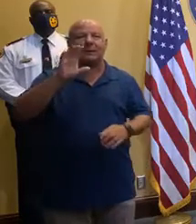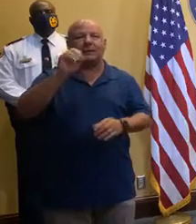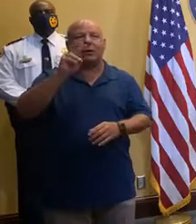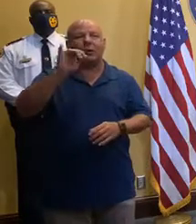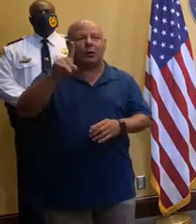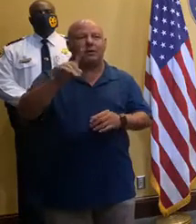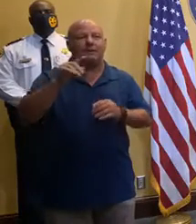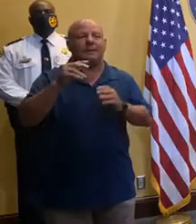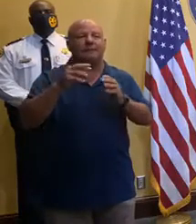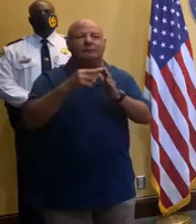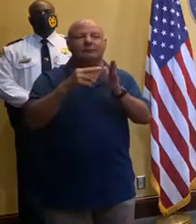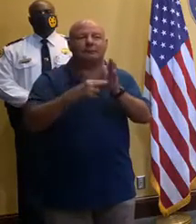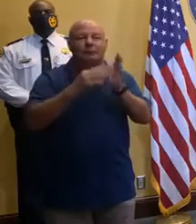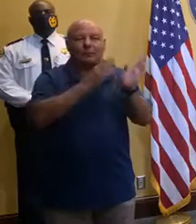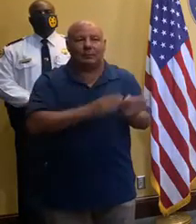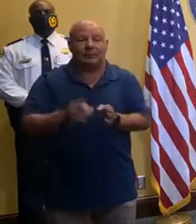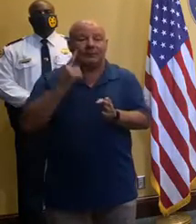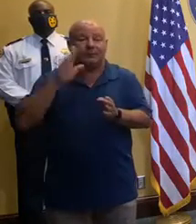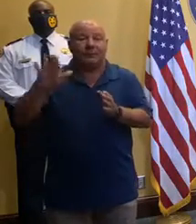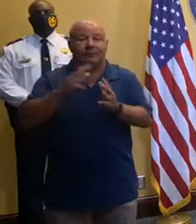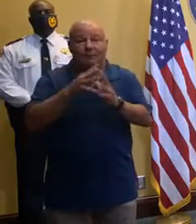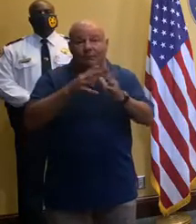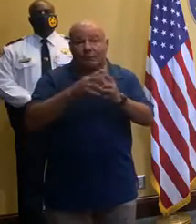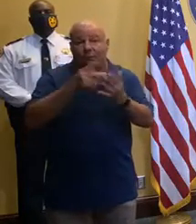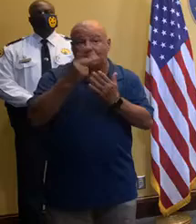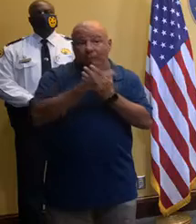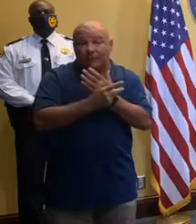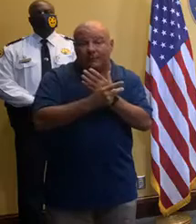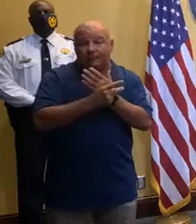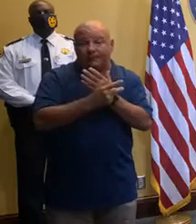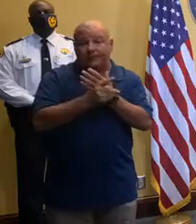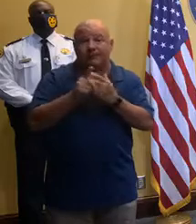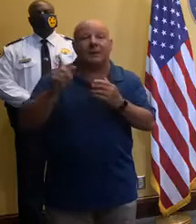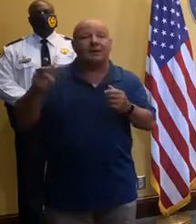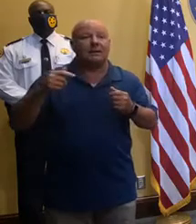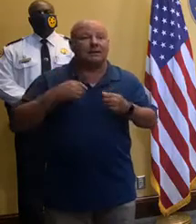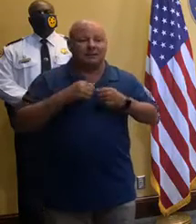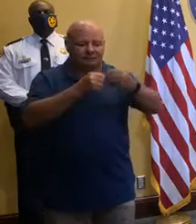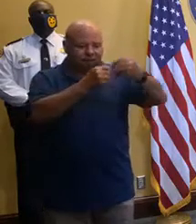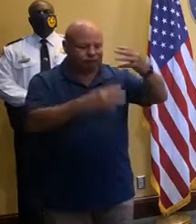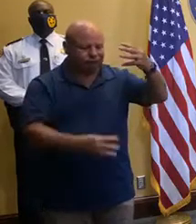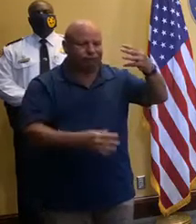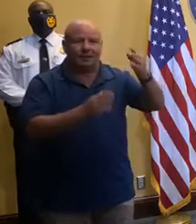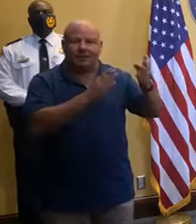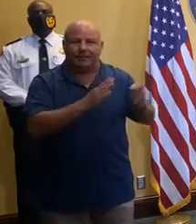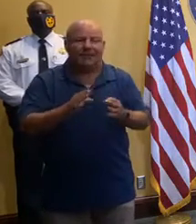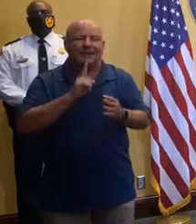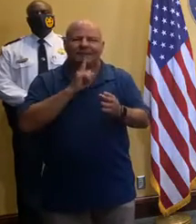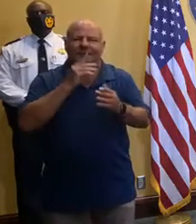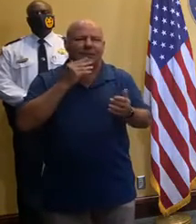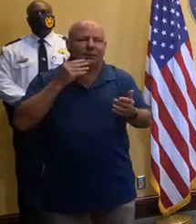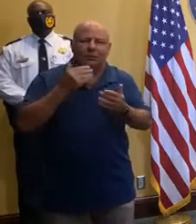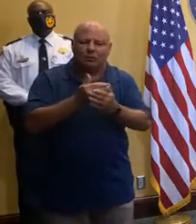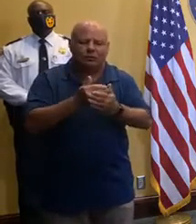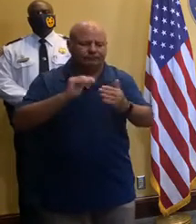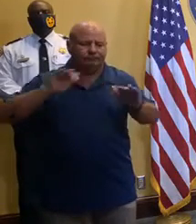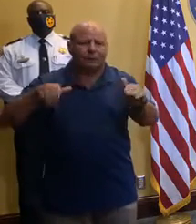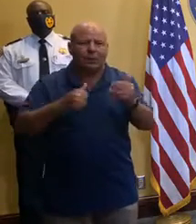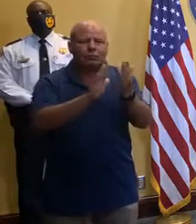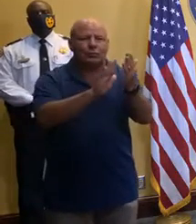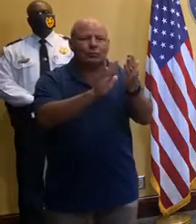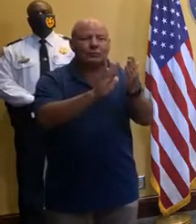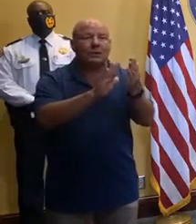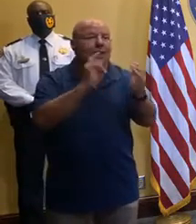plans for their football program. They have presented a robust plan, well-resourced approach for